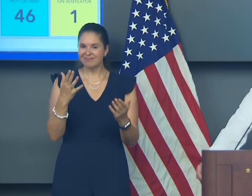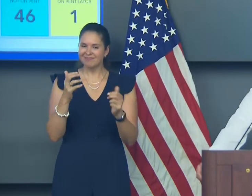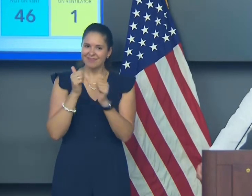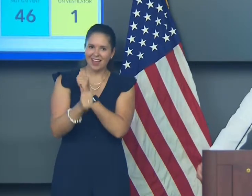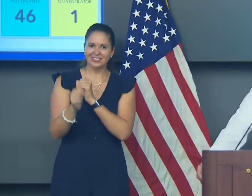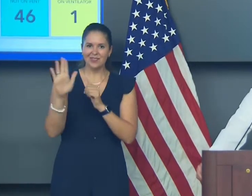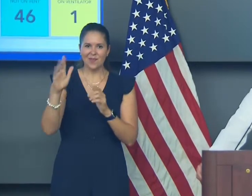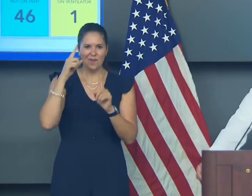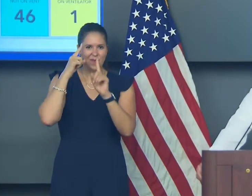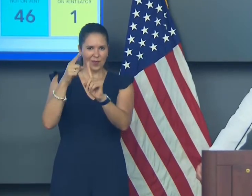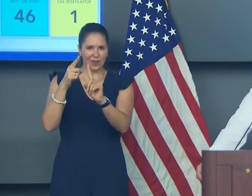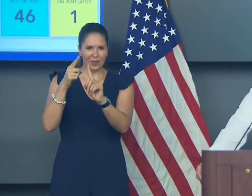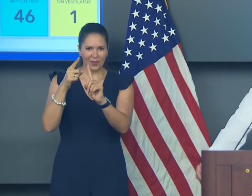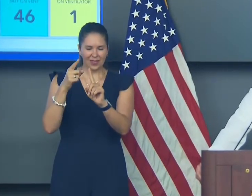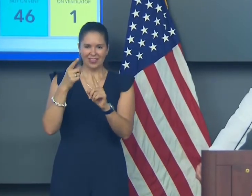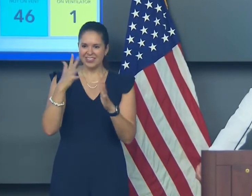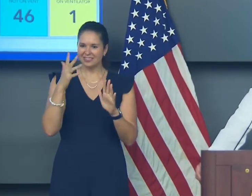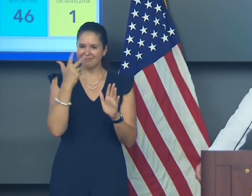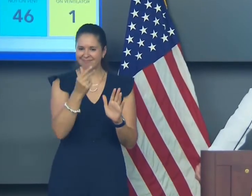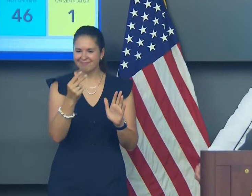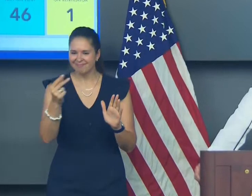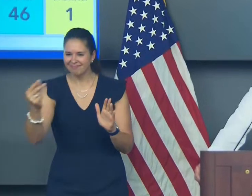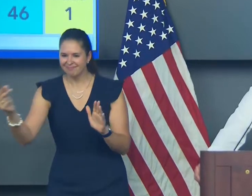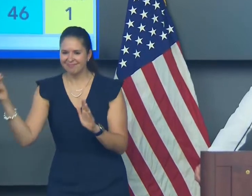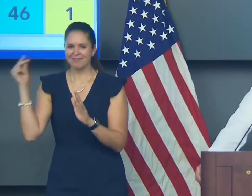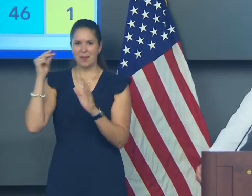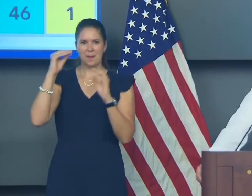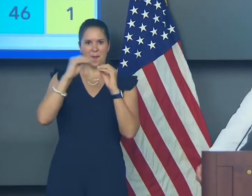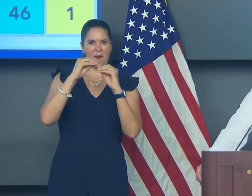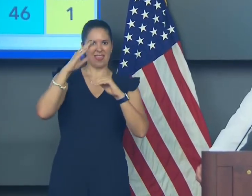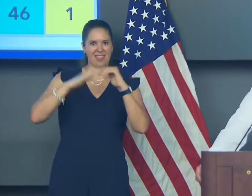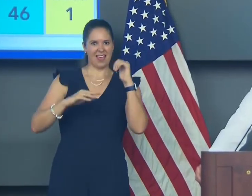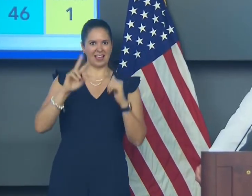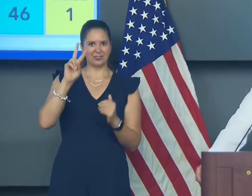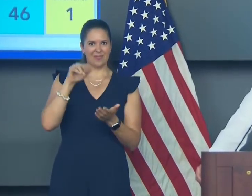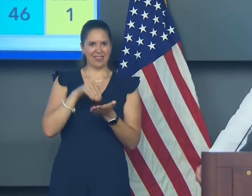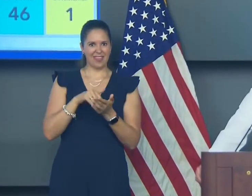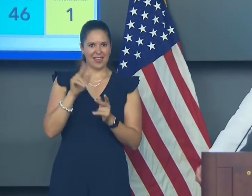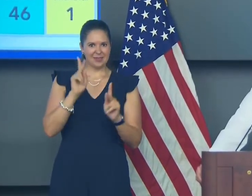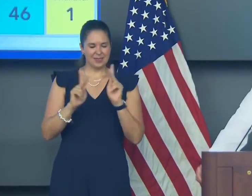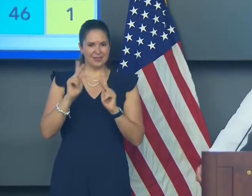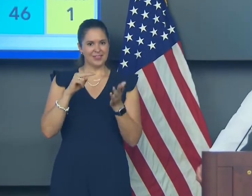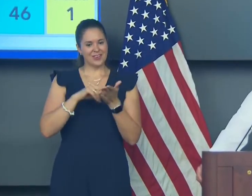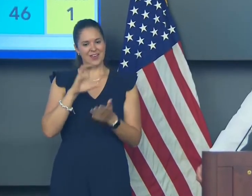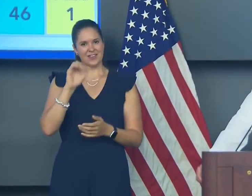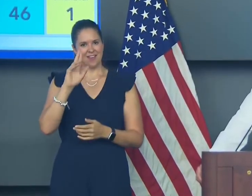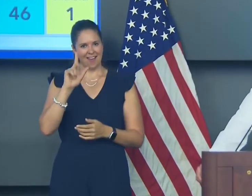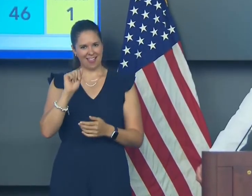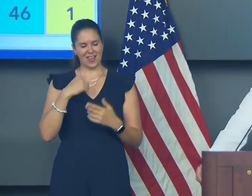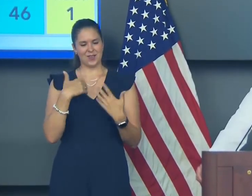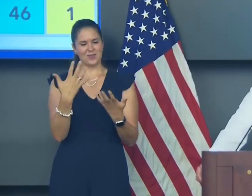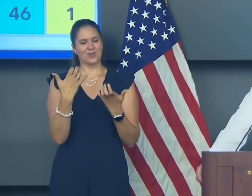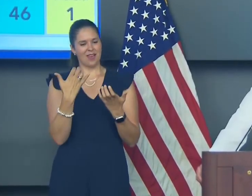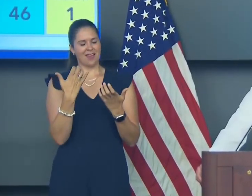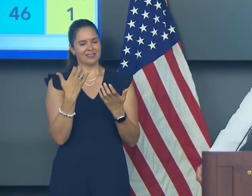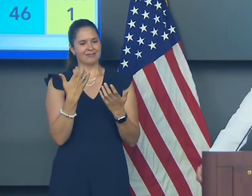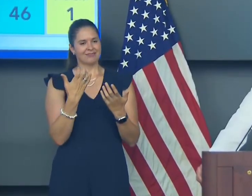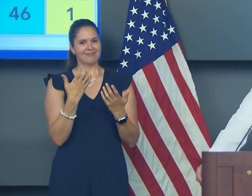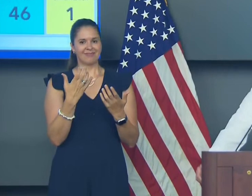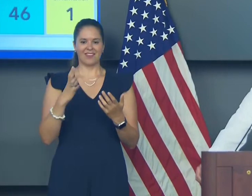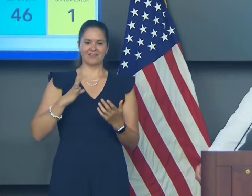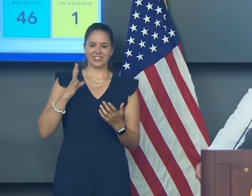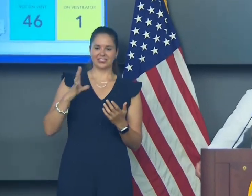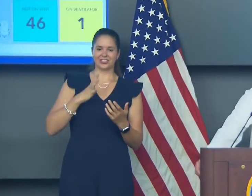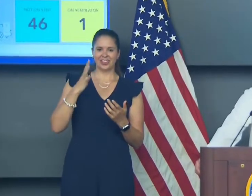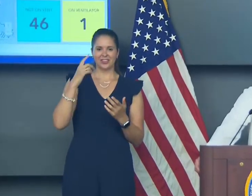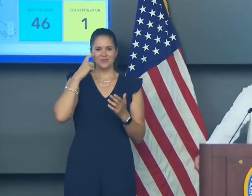goal. She has vaccinated more than 2,000 people. So, Nurse Carla, I wanted to